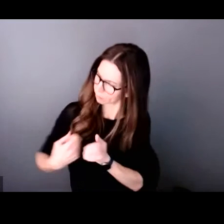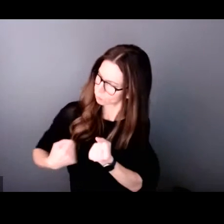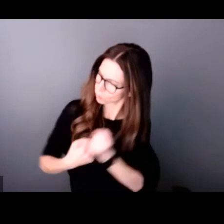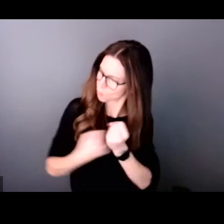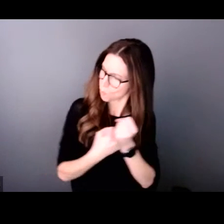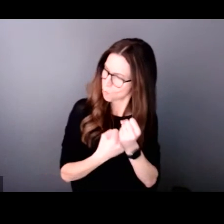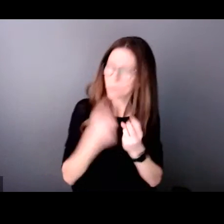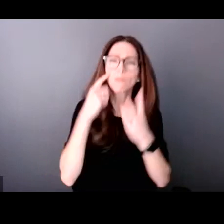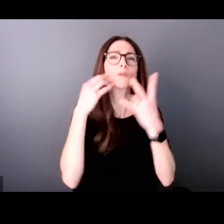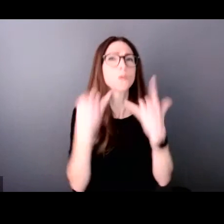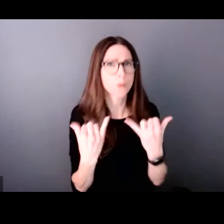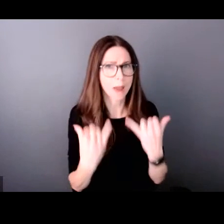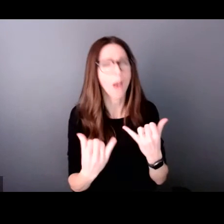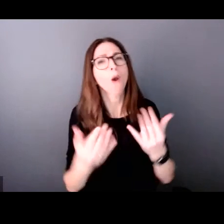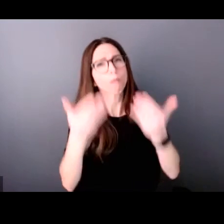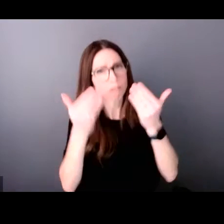begin.